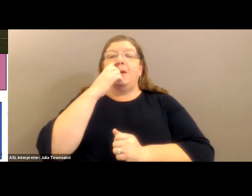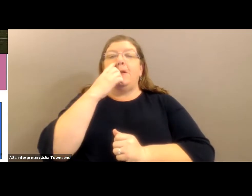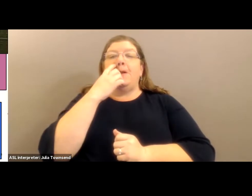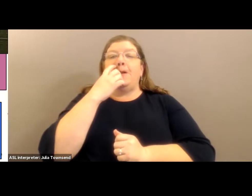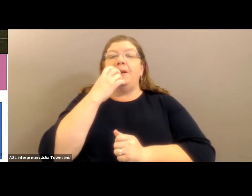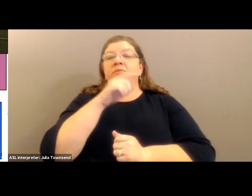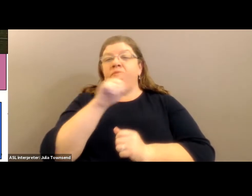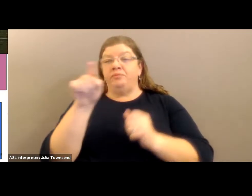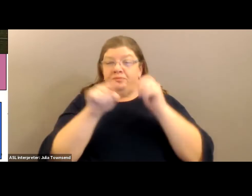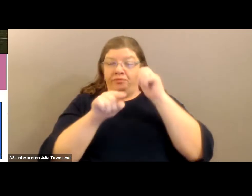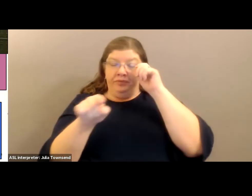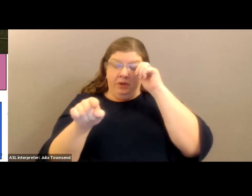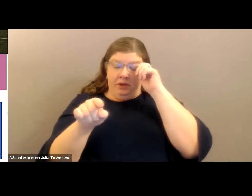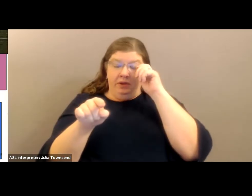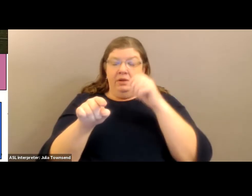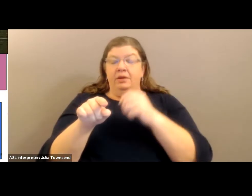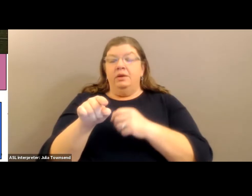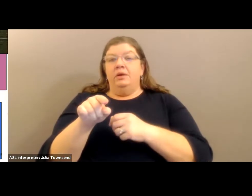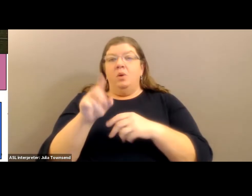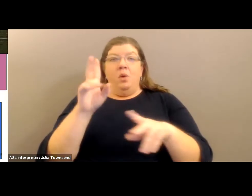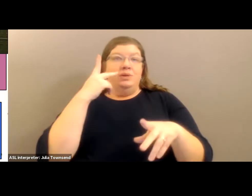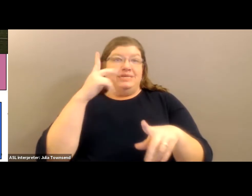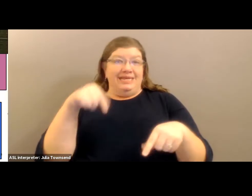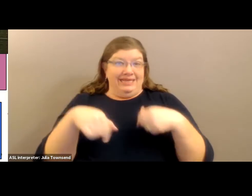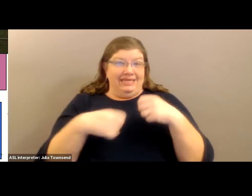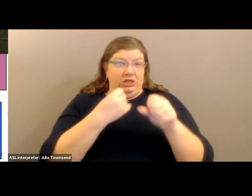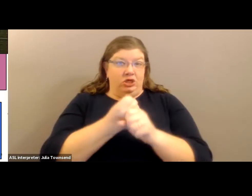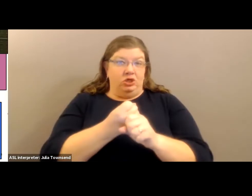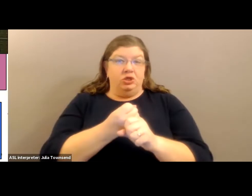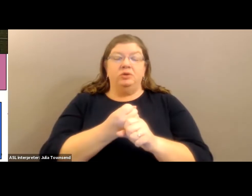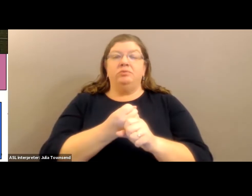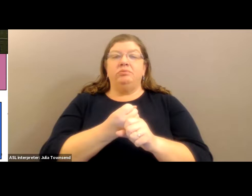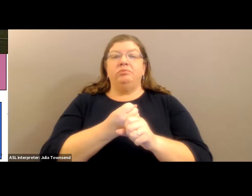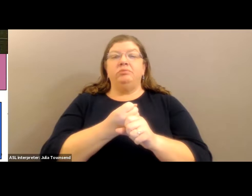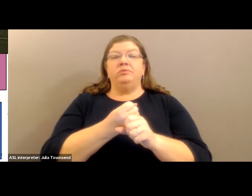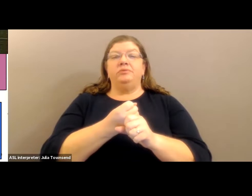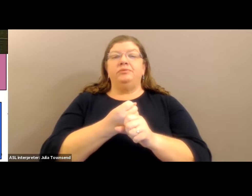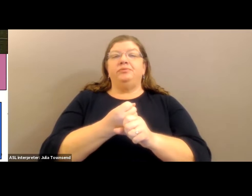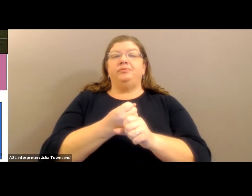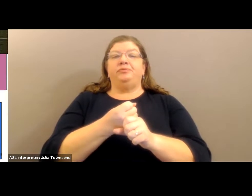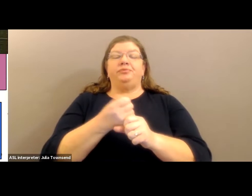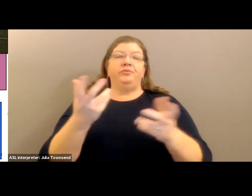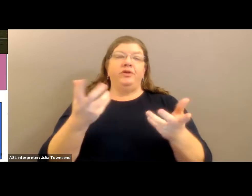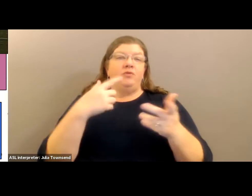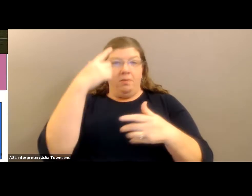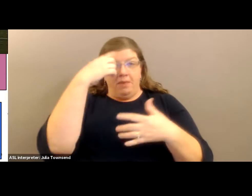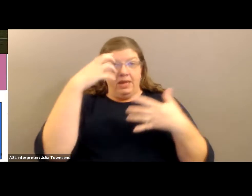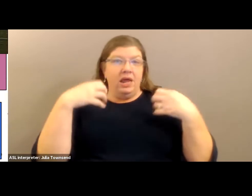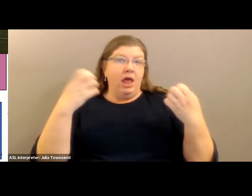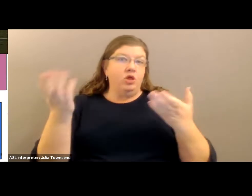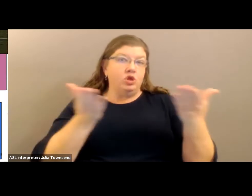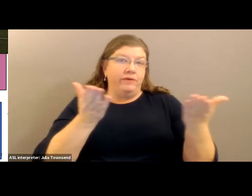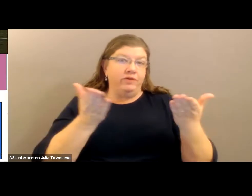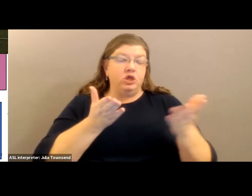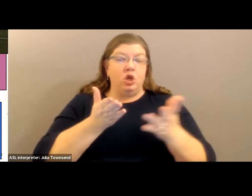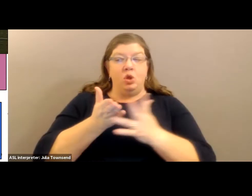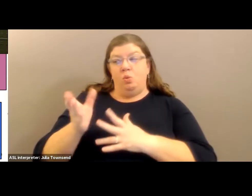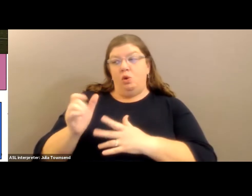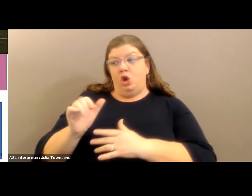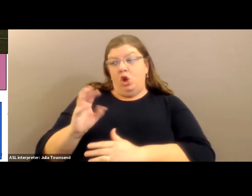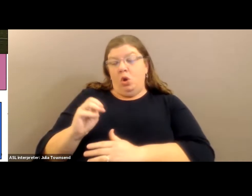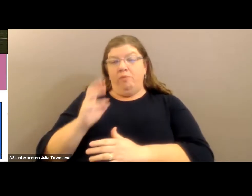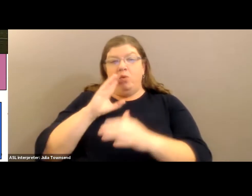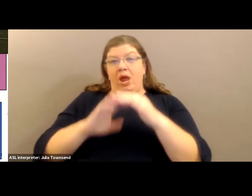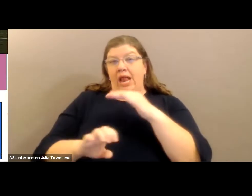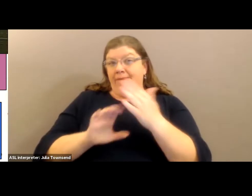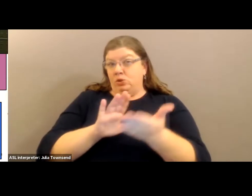what we've seen this year in terms of mental health services through CALM in our elementary